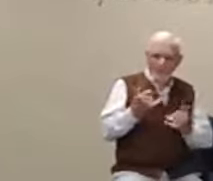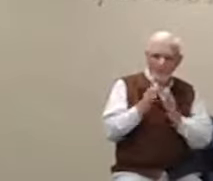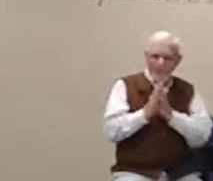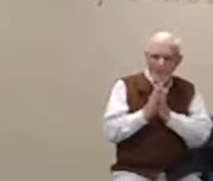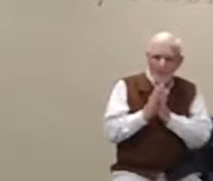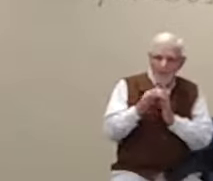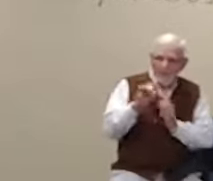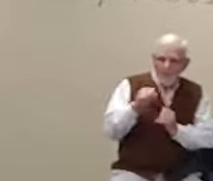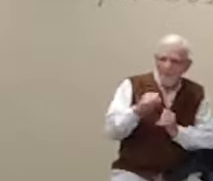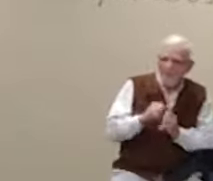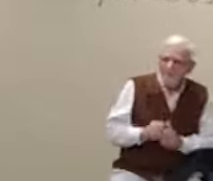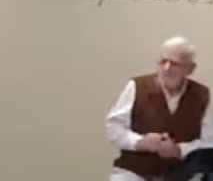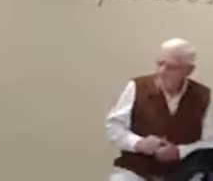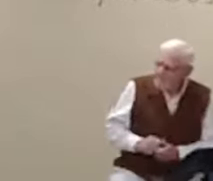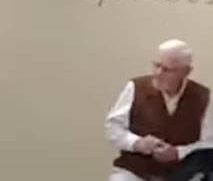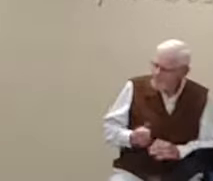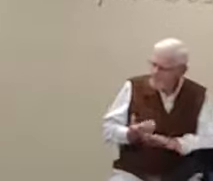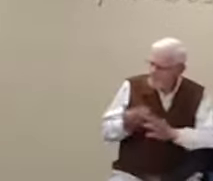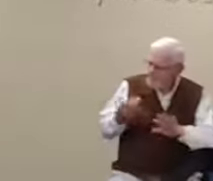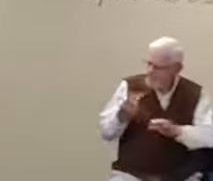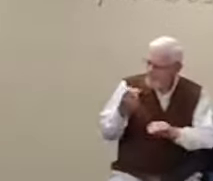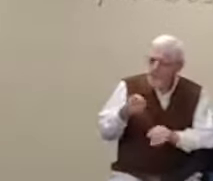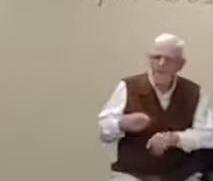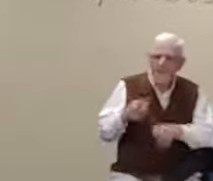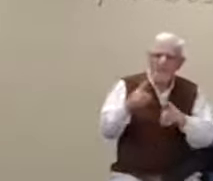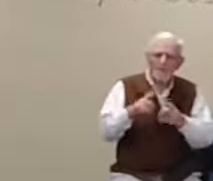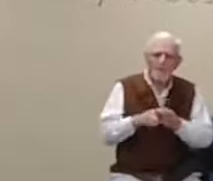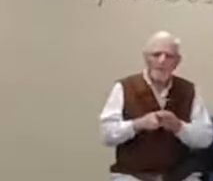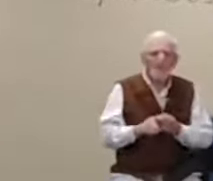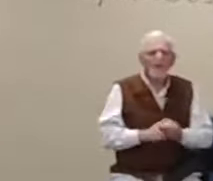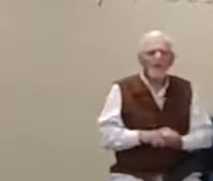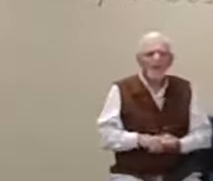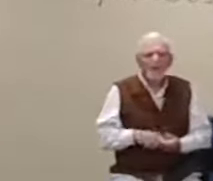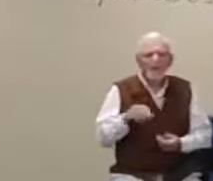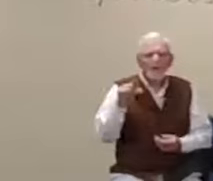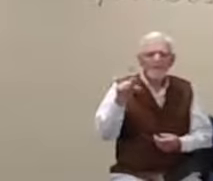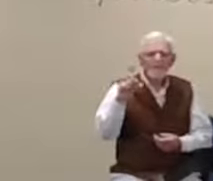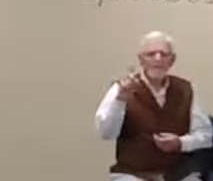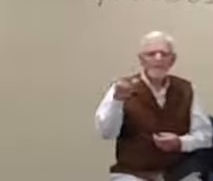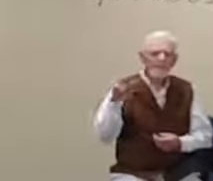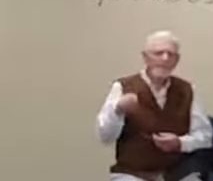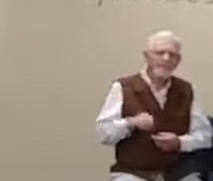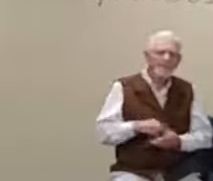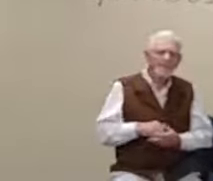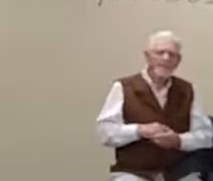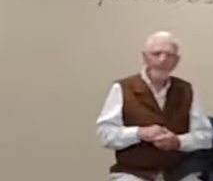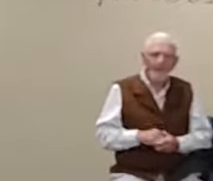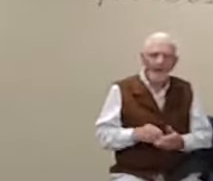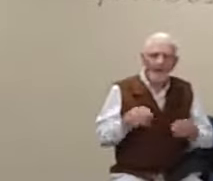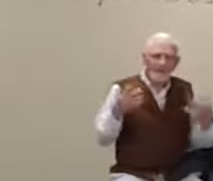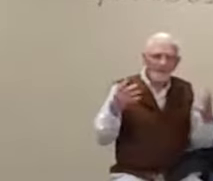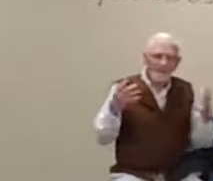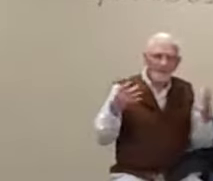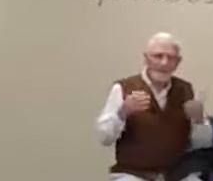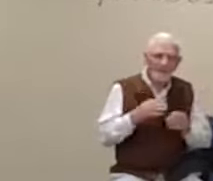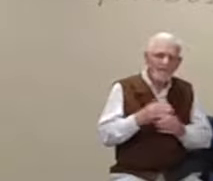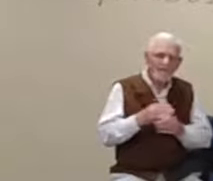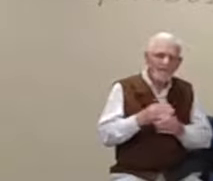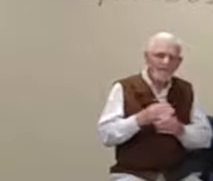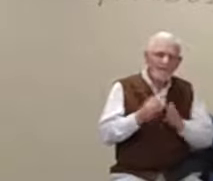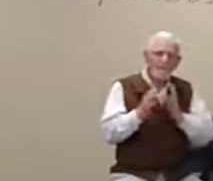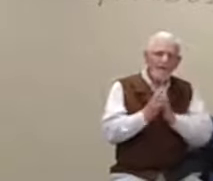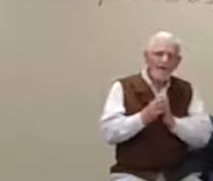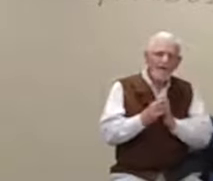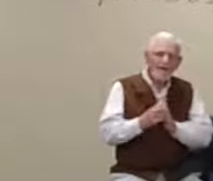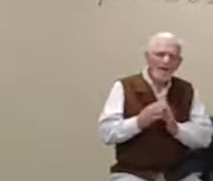prayed before he goes to Gethsemane. This is this finishing prayer after he has he began